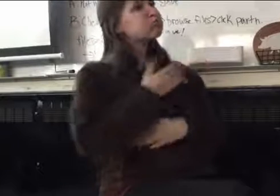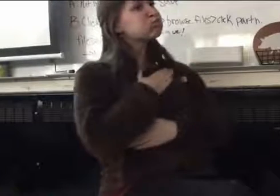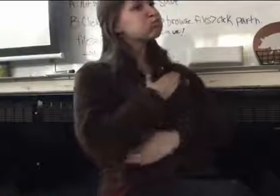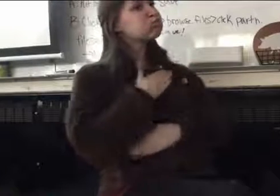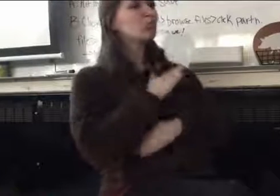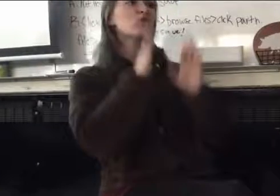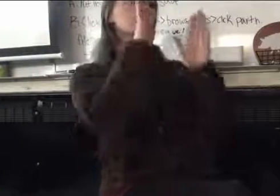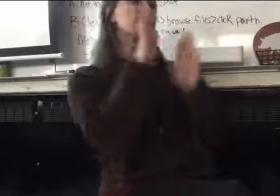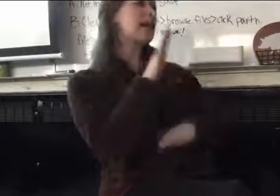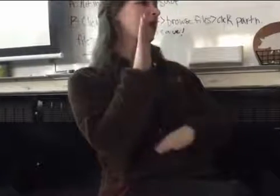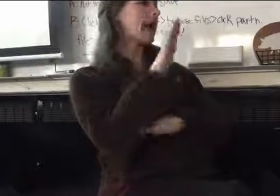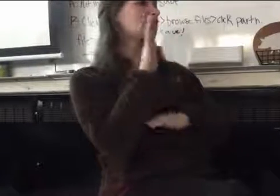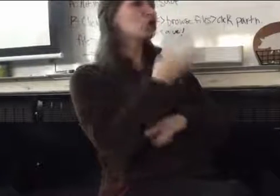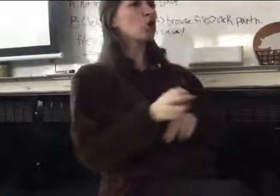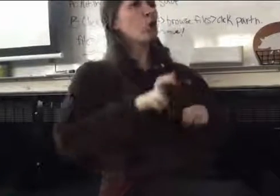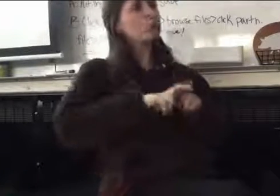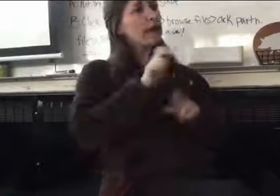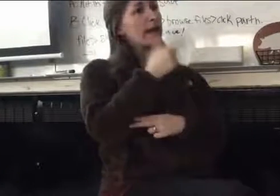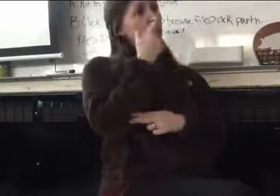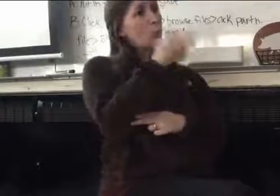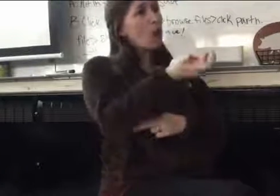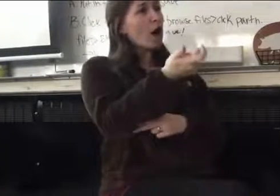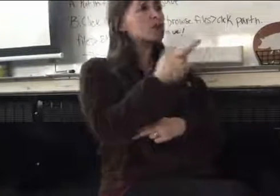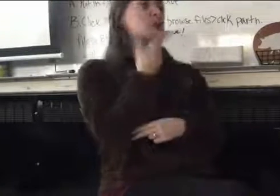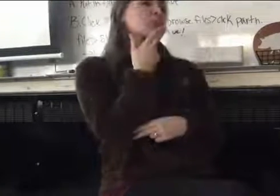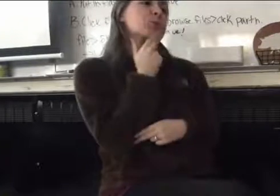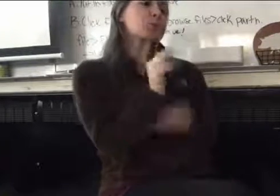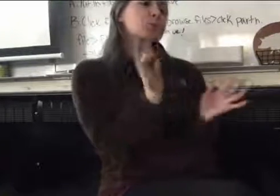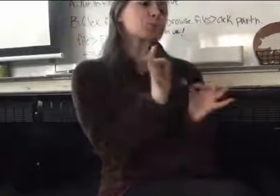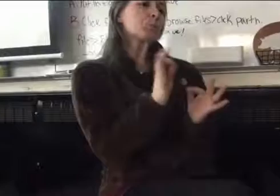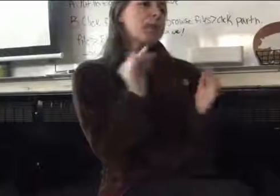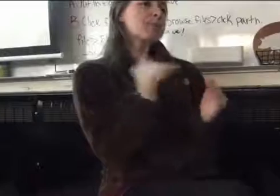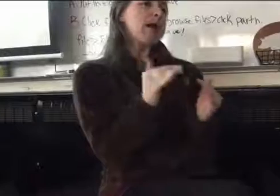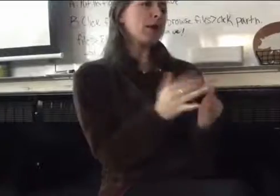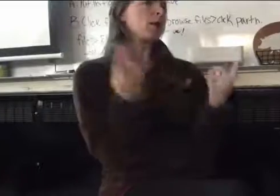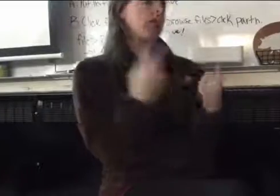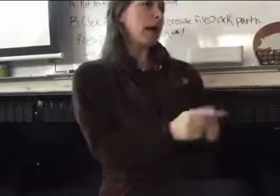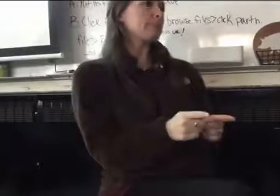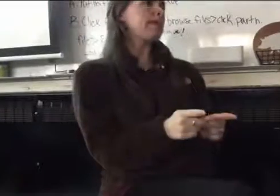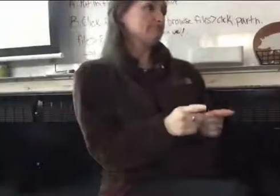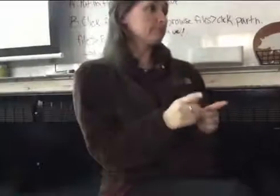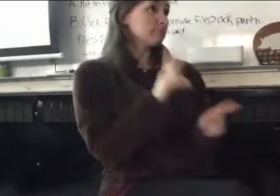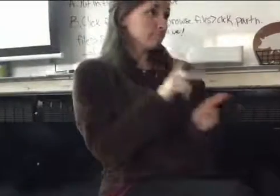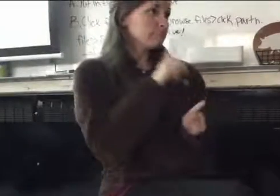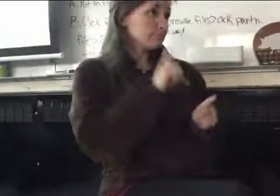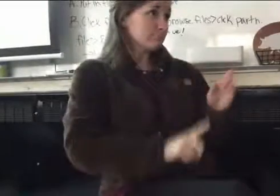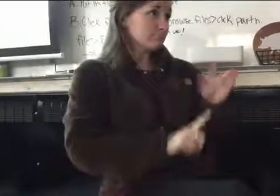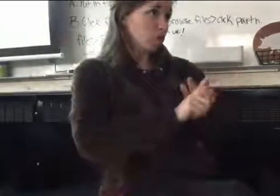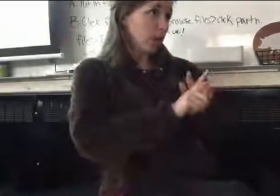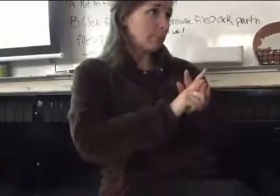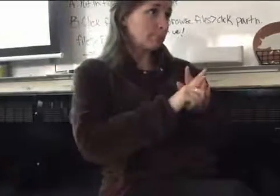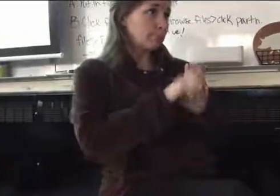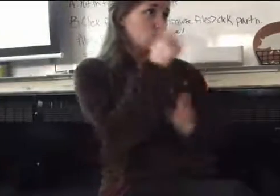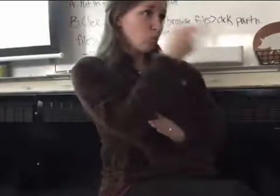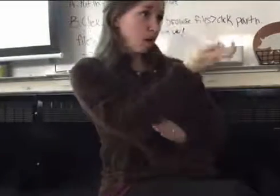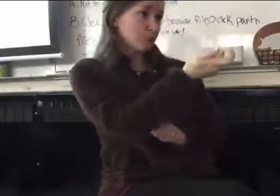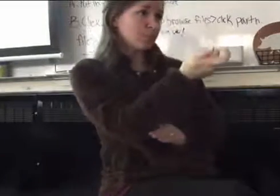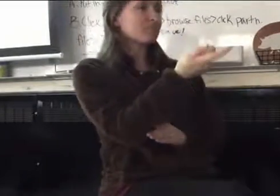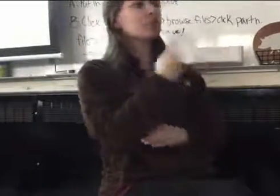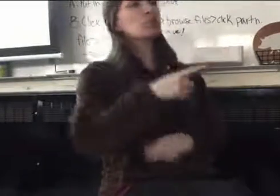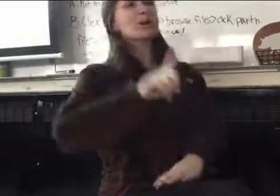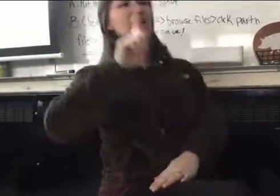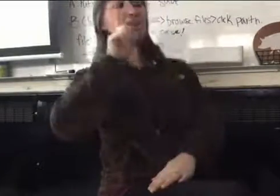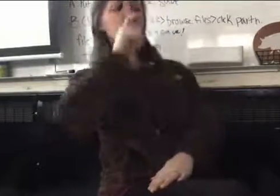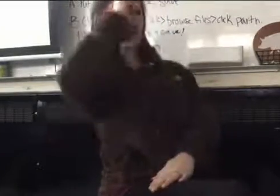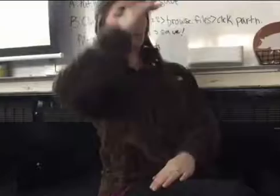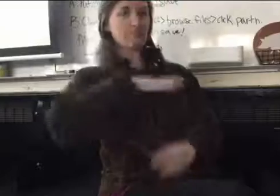Sunday afternoon where you could be able to watch this cute little battle take place. Now, we have heard of this